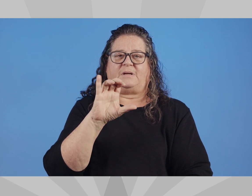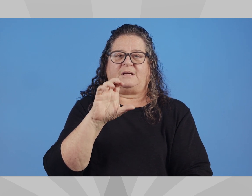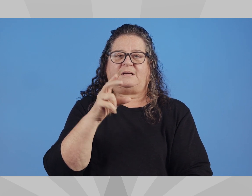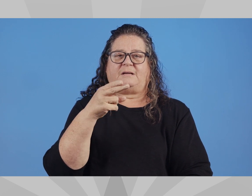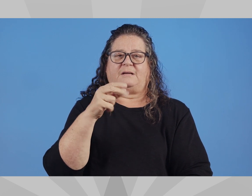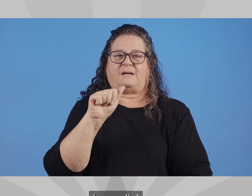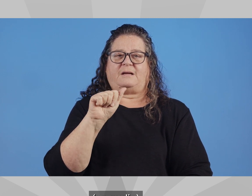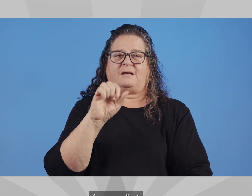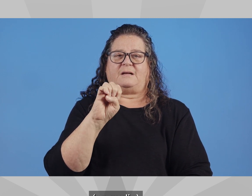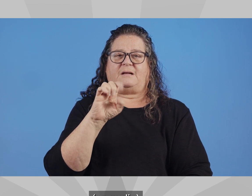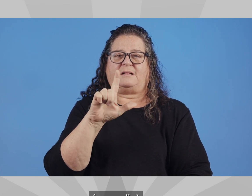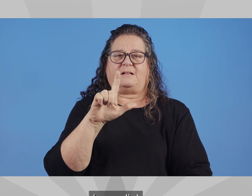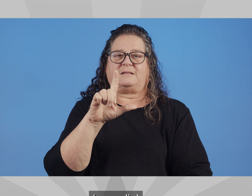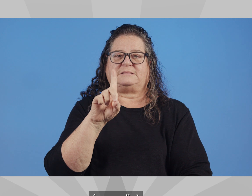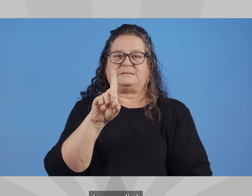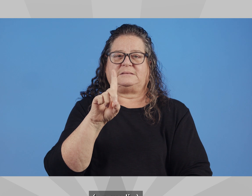www.electmichaeldbutts.com.